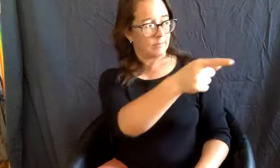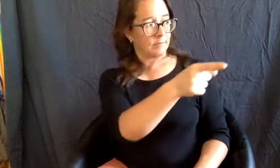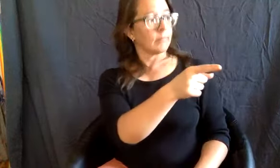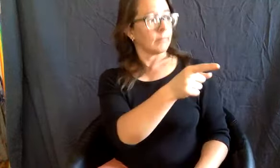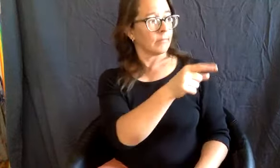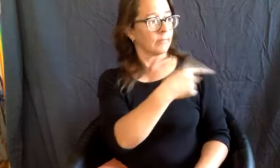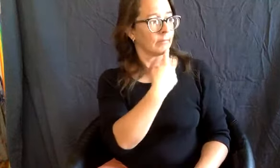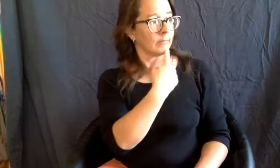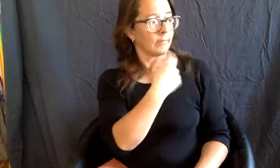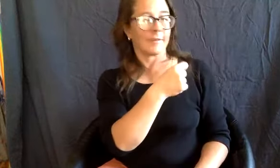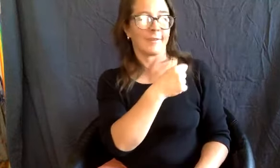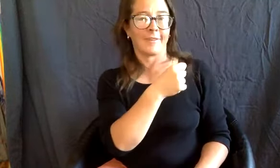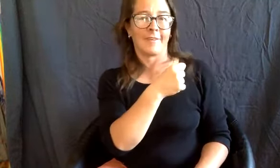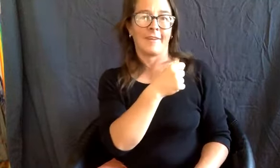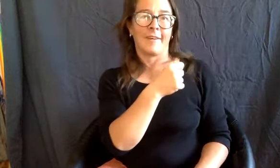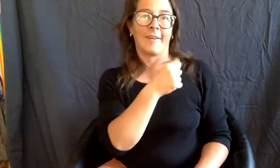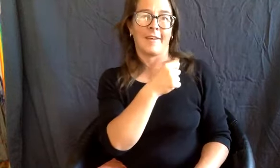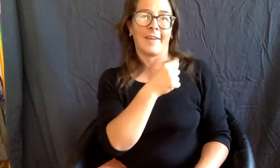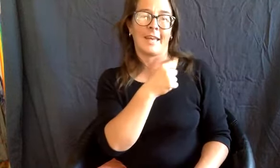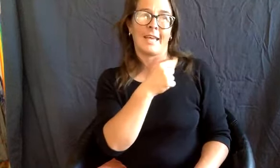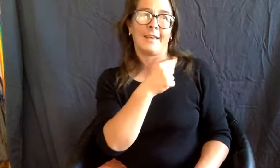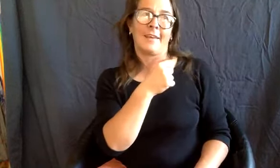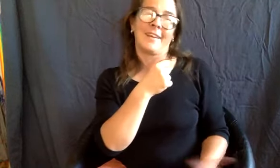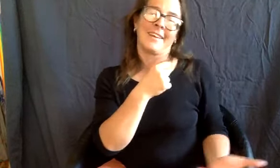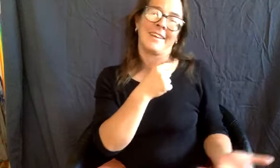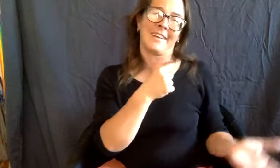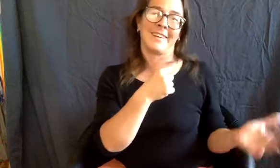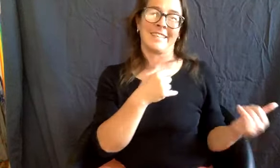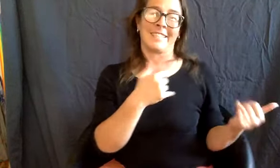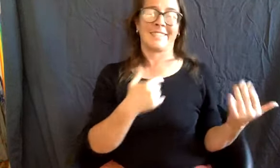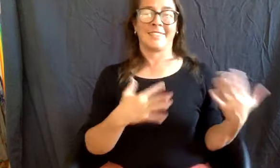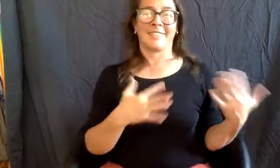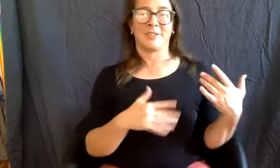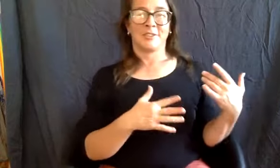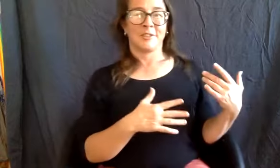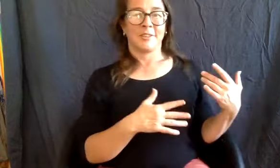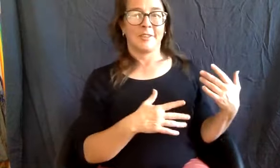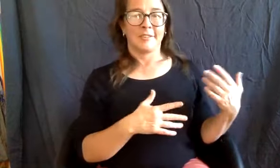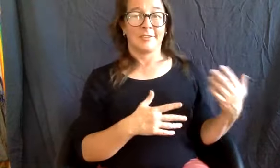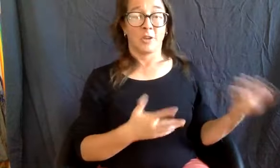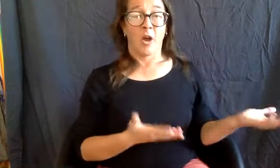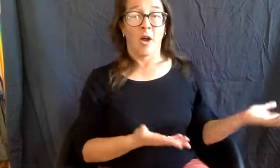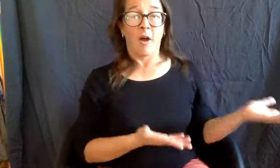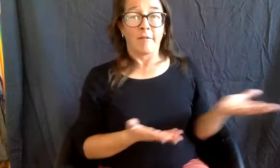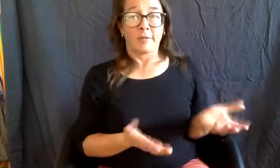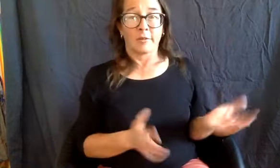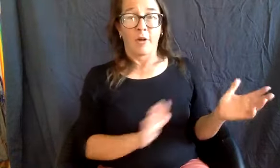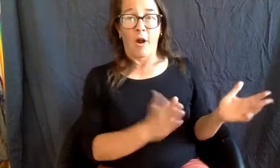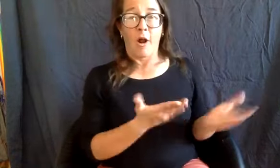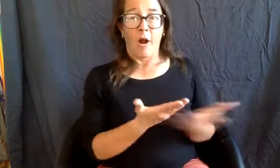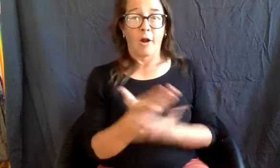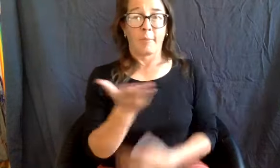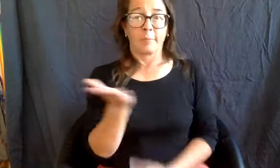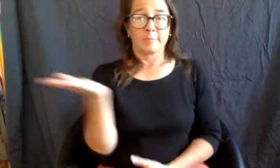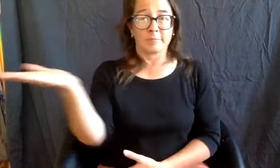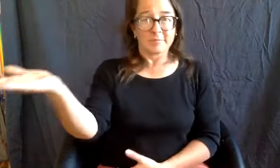and talking and having a good time. And I turned around and I left, maybe about 10 feet from my car. This little old lady comes walking